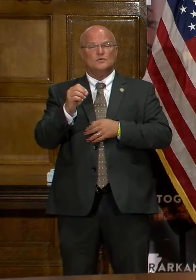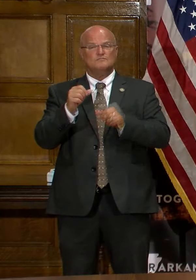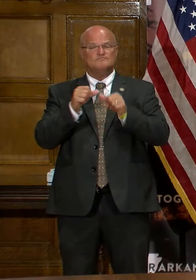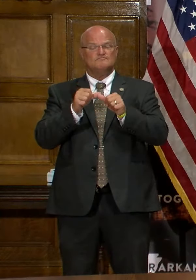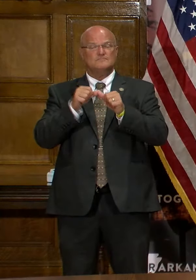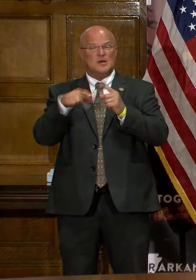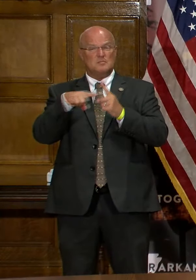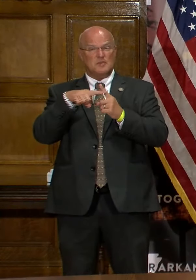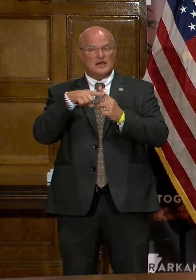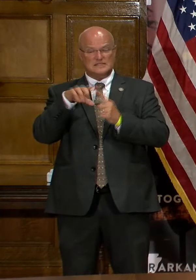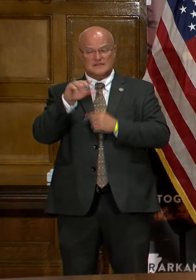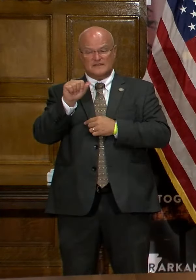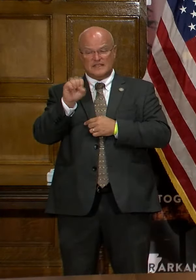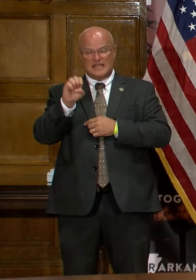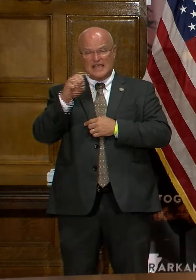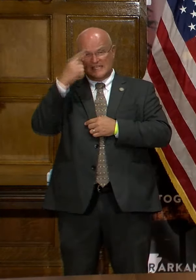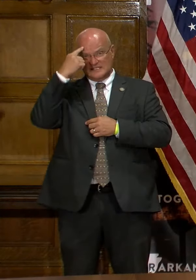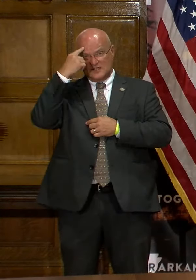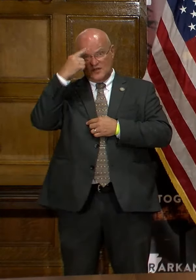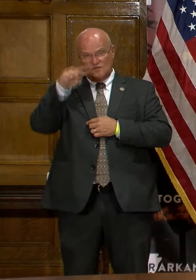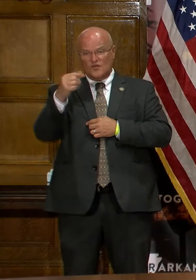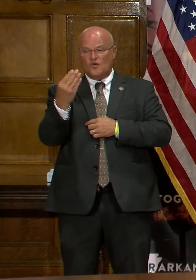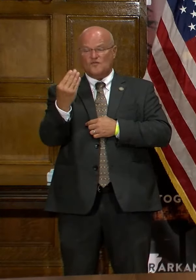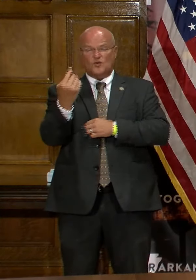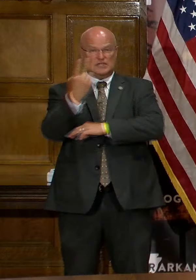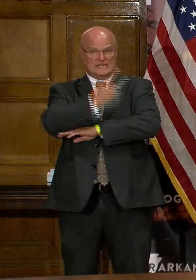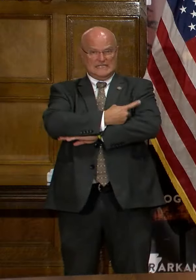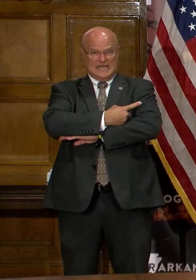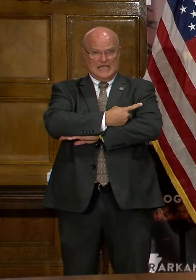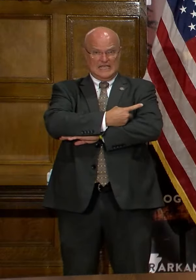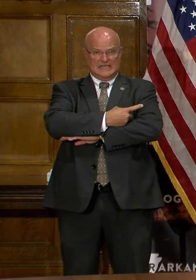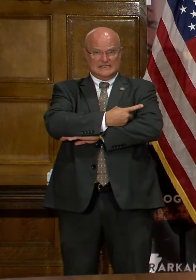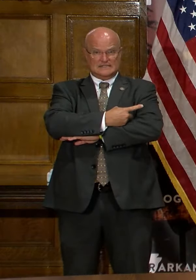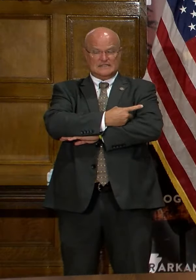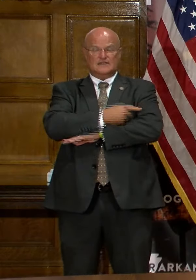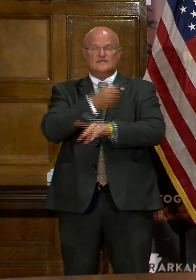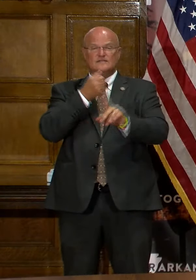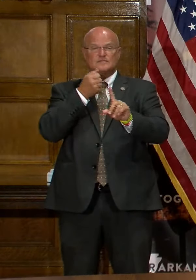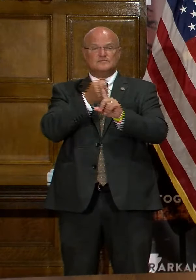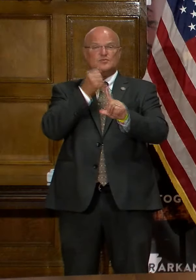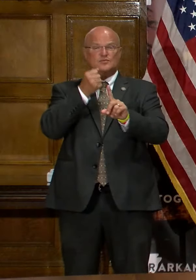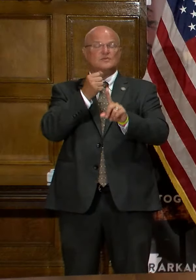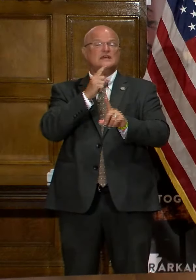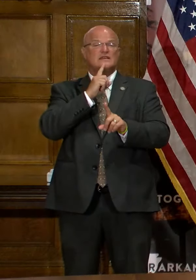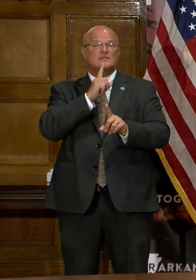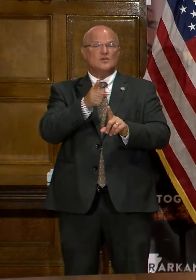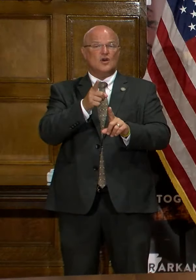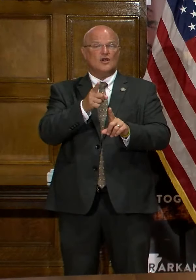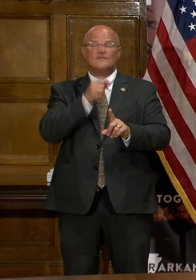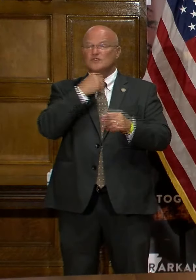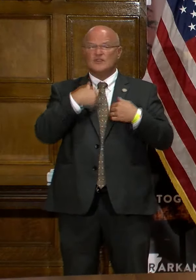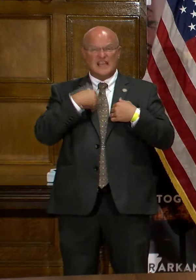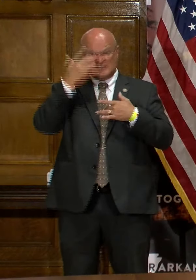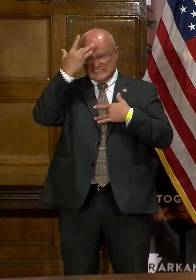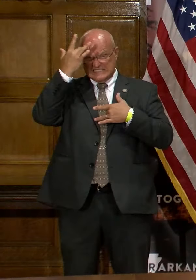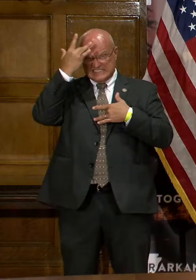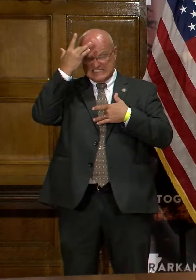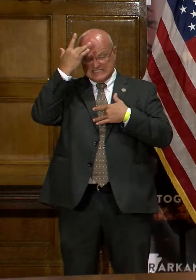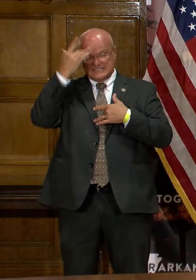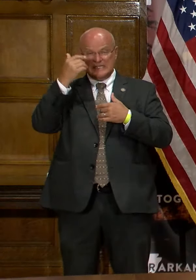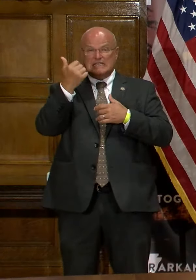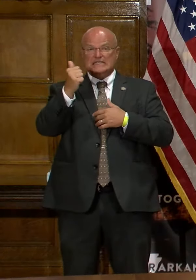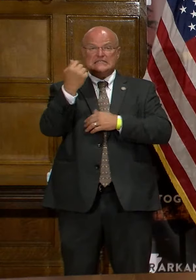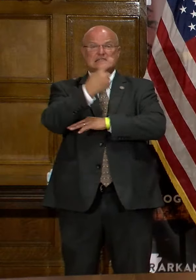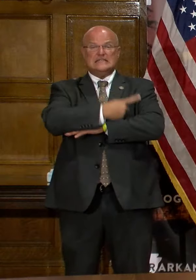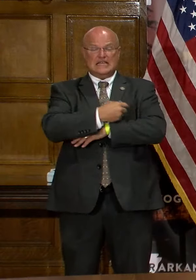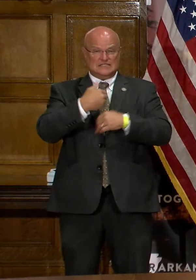a positive case for 14 days after the infection if you don't have disease, 10